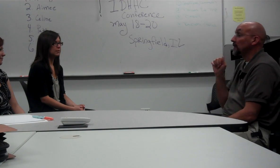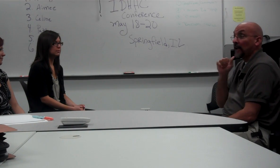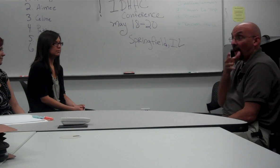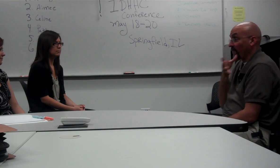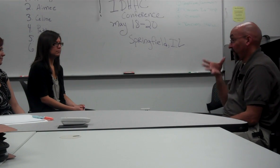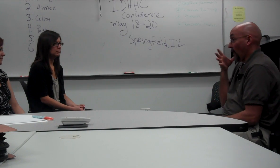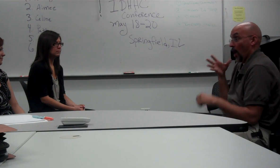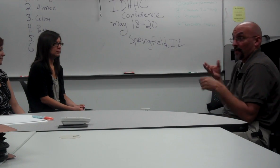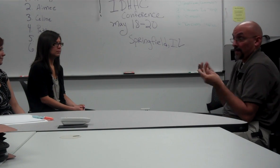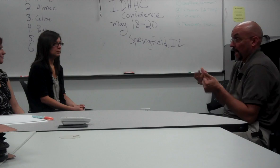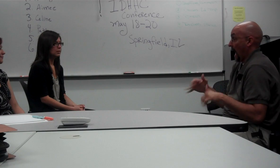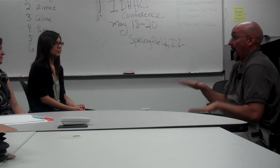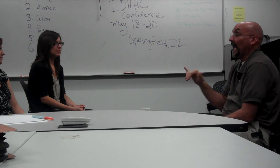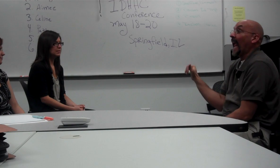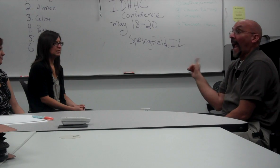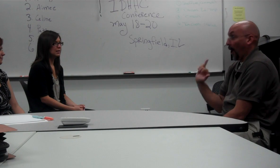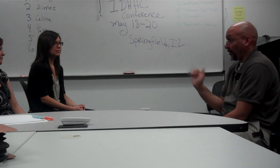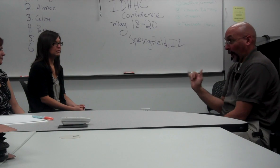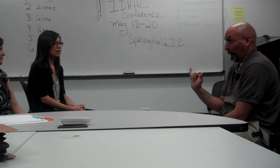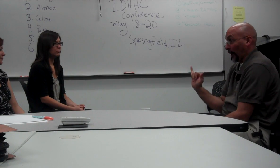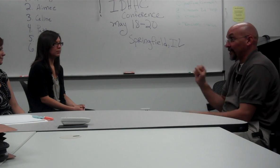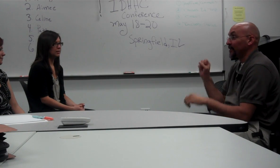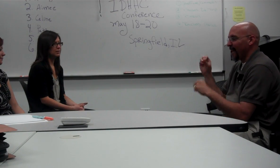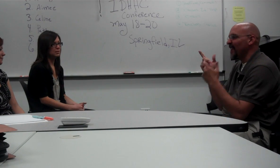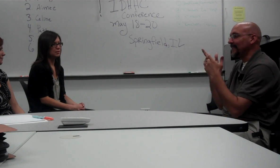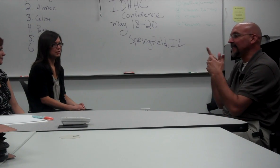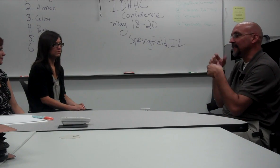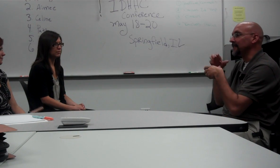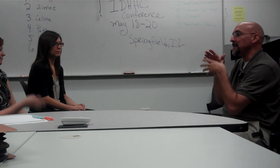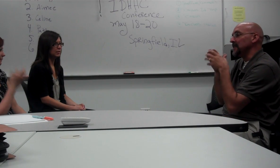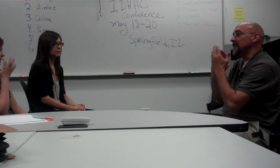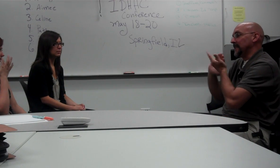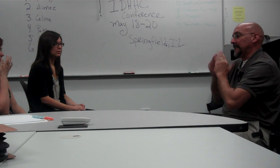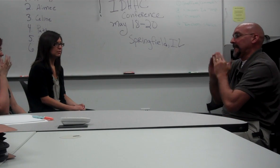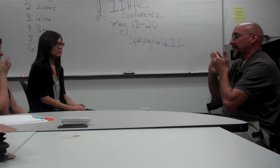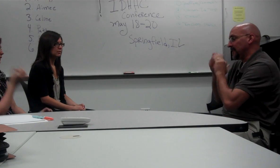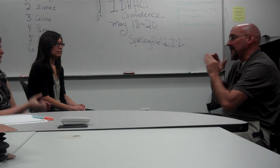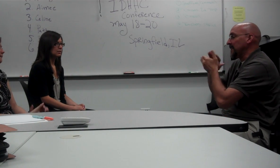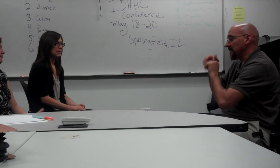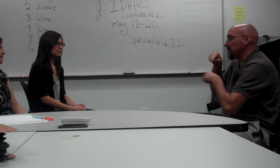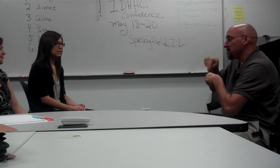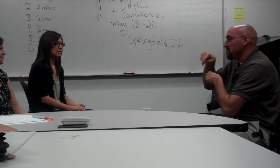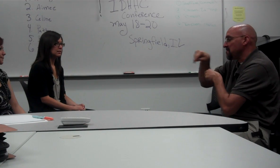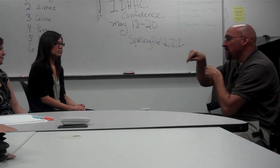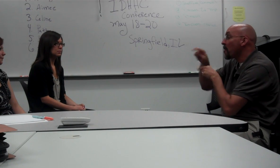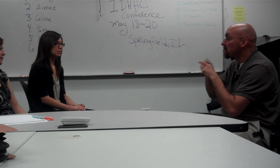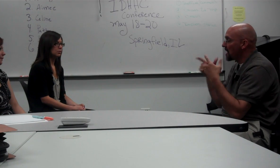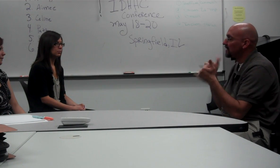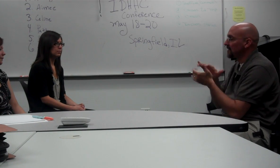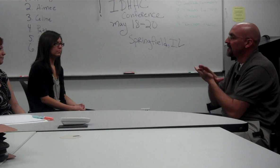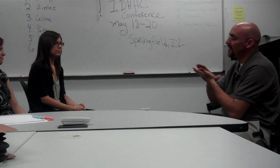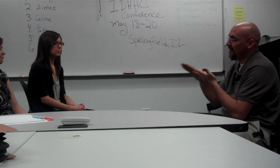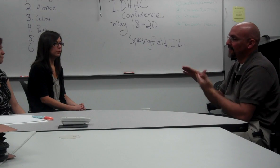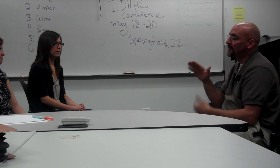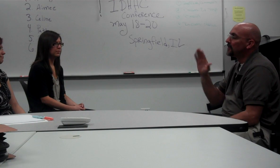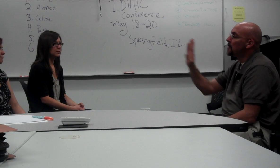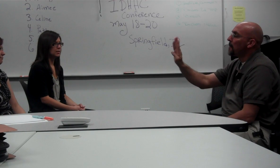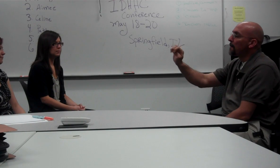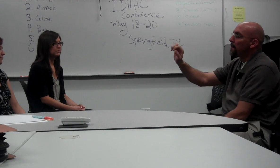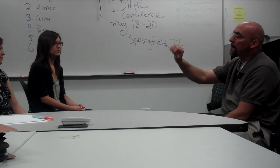environment. Because it's not, Rhode Island is not a farmland. They have cities, you know, throughout the state.